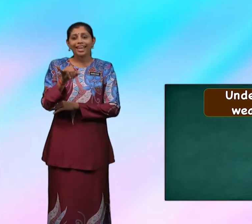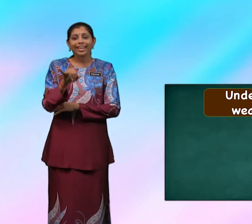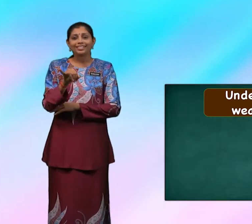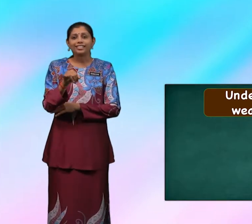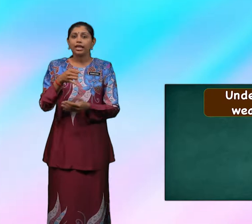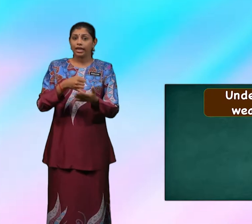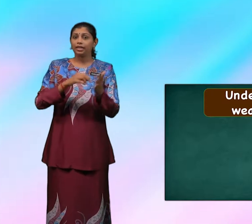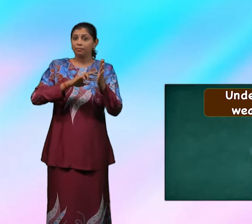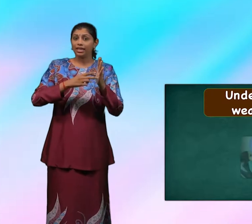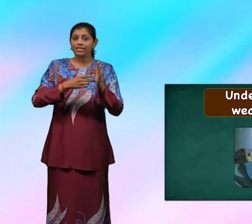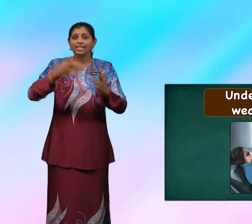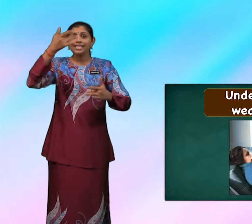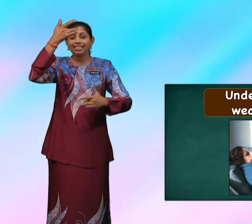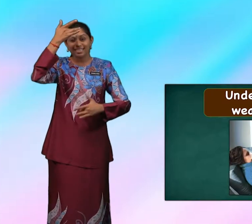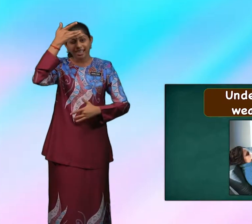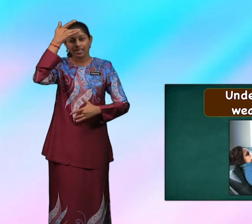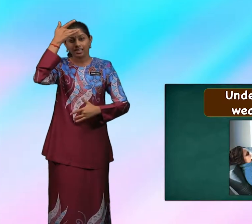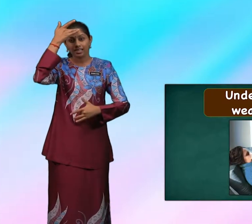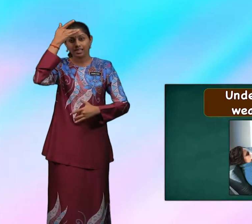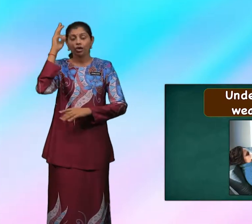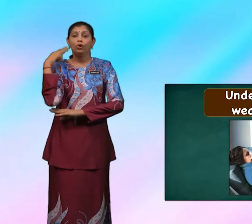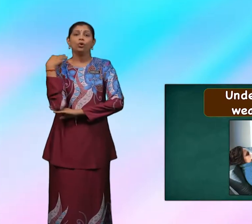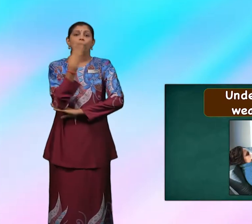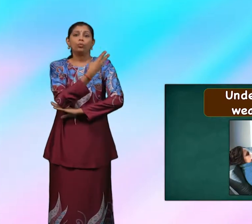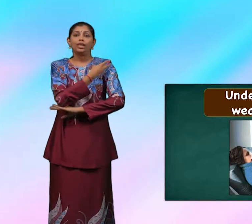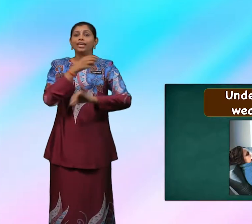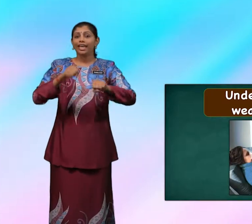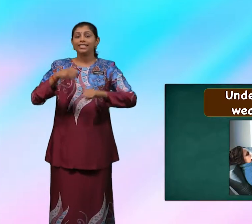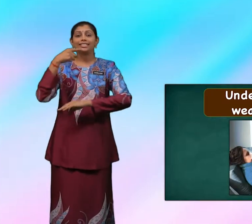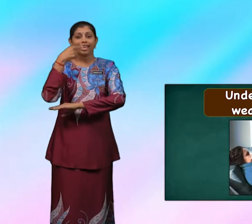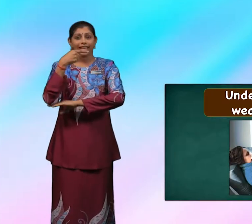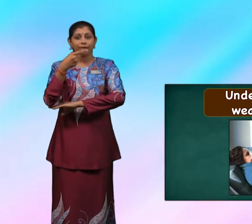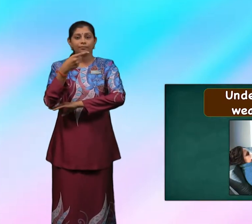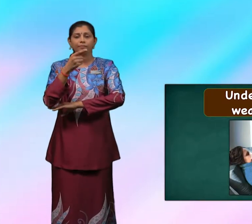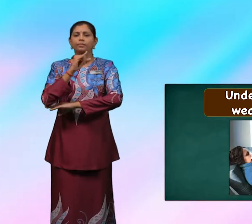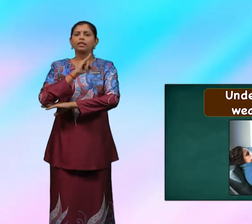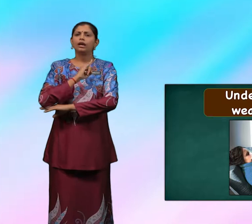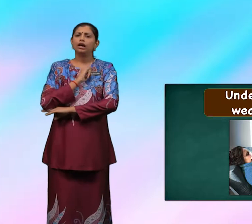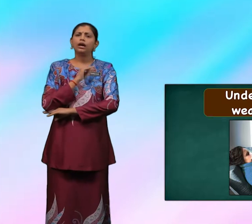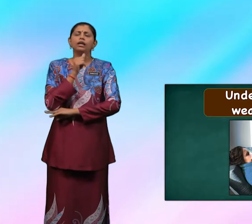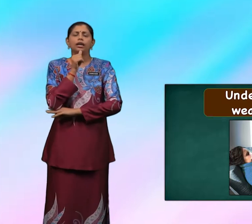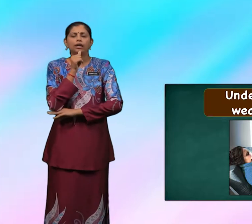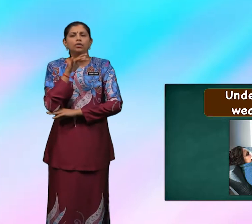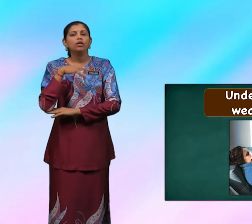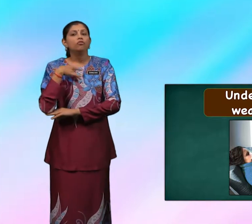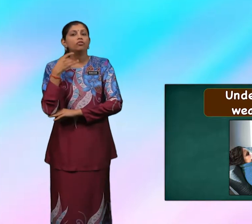Yes, it means sick. We can say, I am